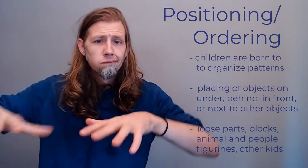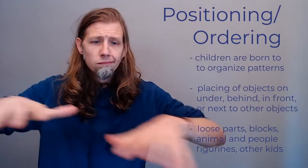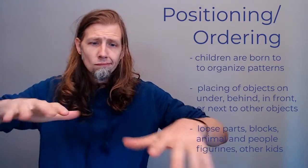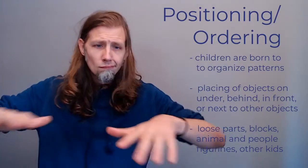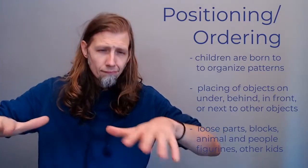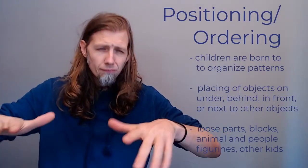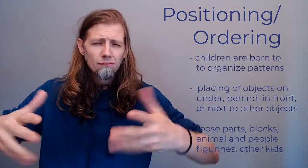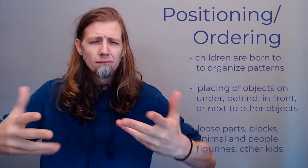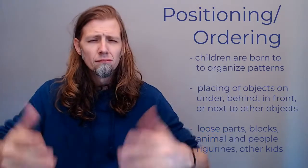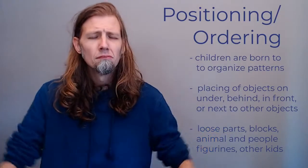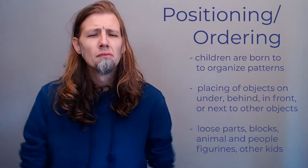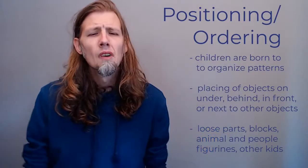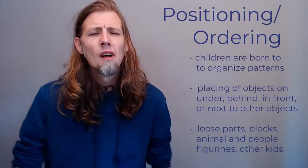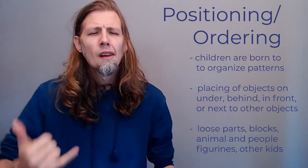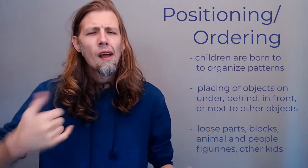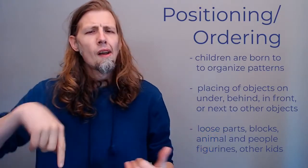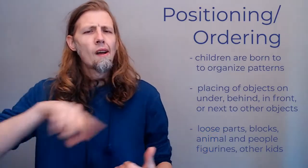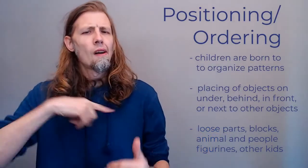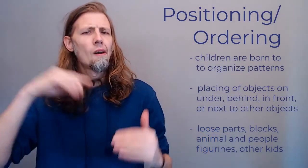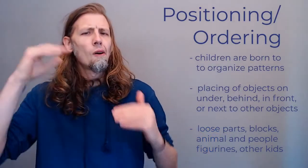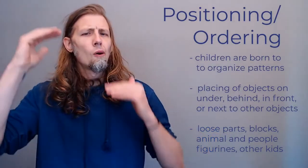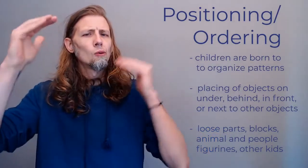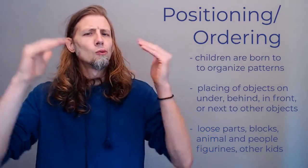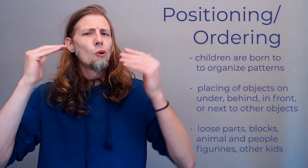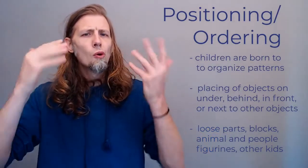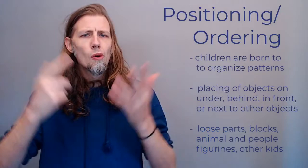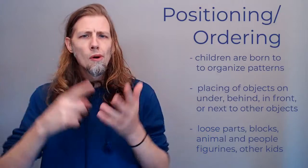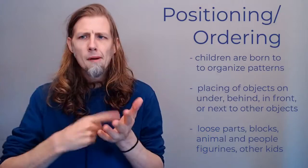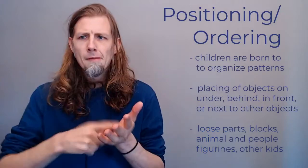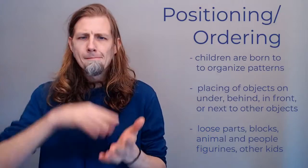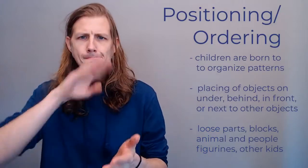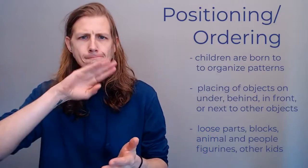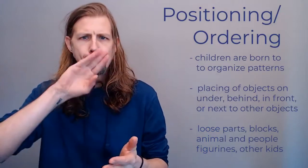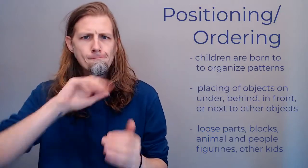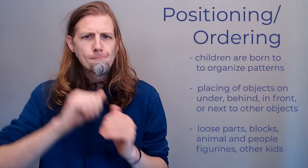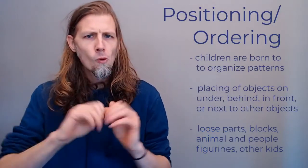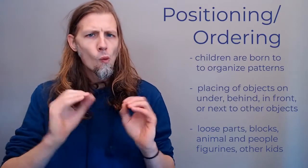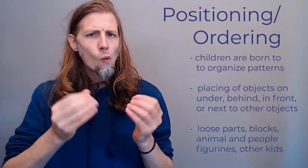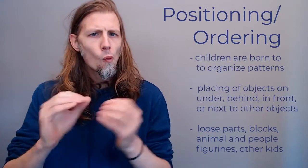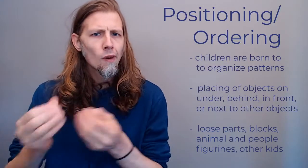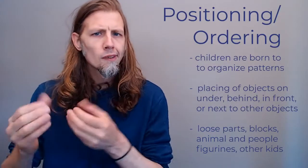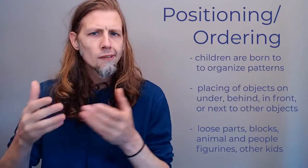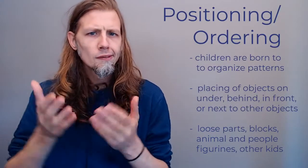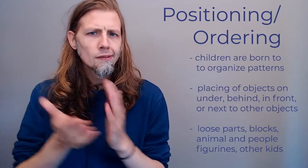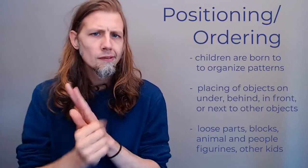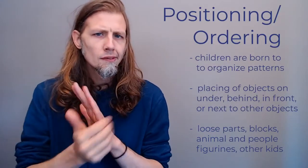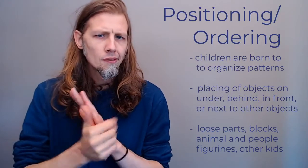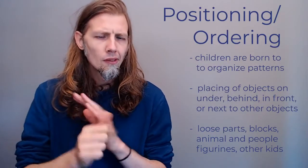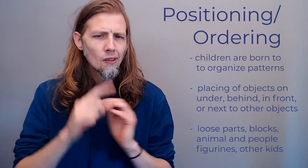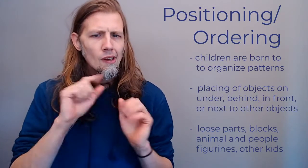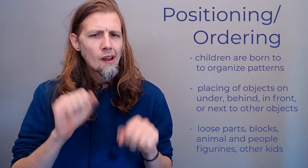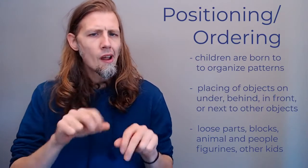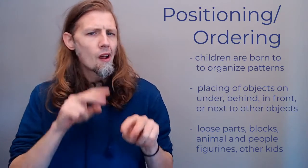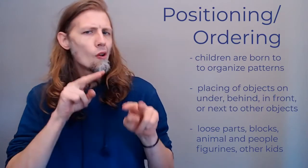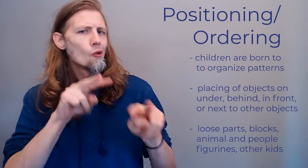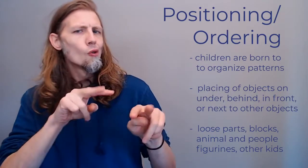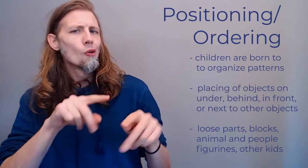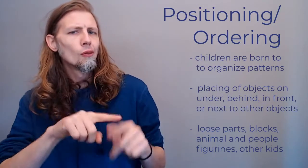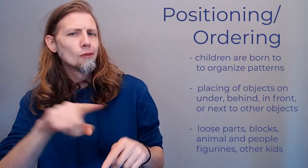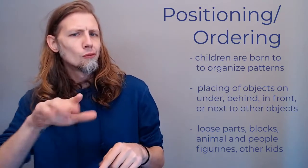in various patterns. Us adults, who sometimes find ourselves frustrated with our own organizational skills, can look to children and